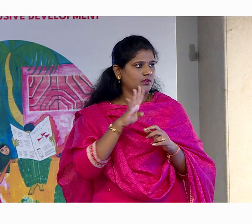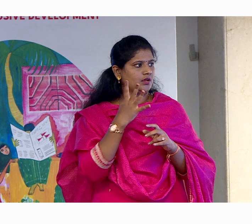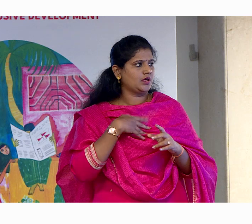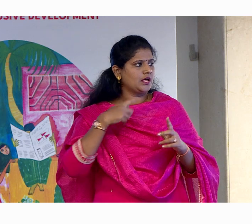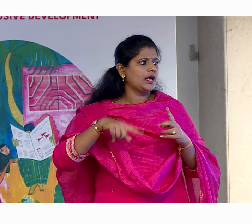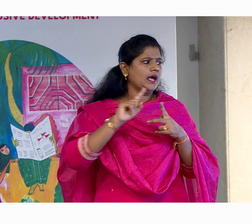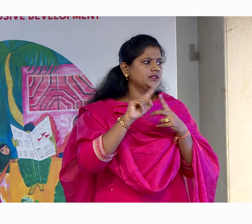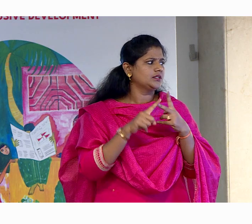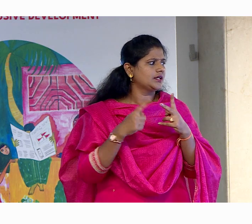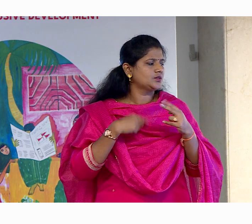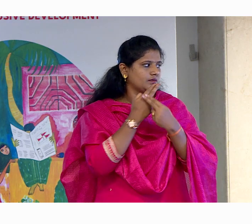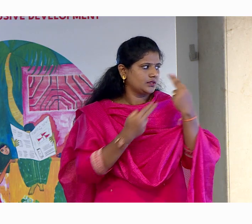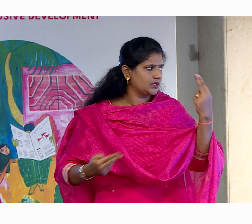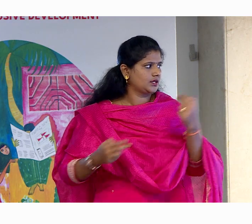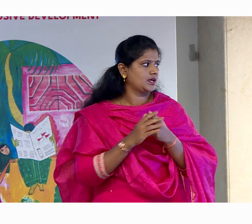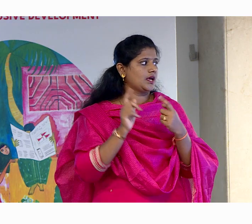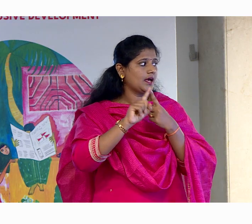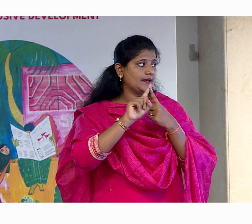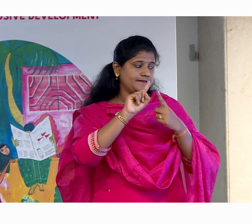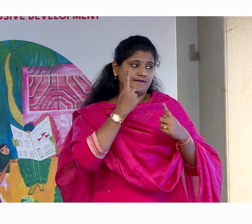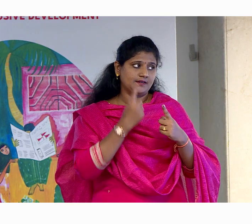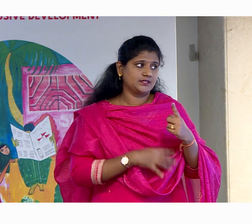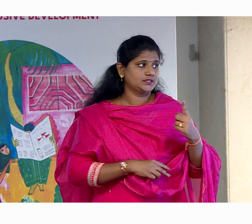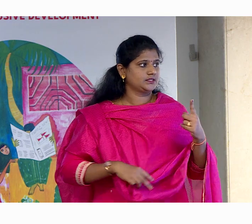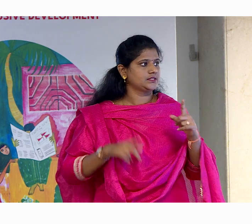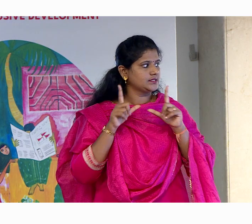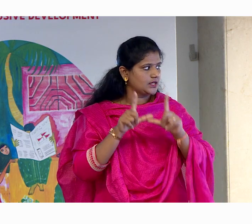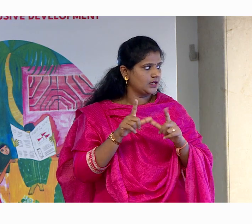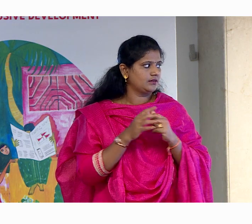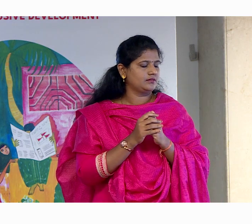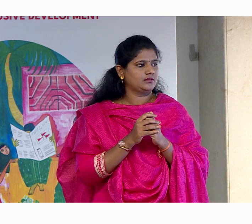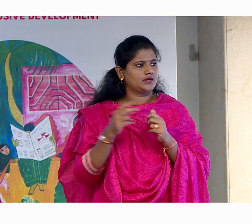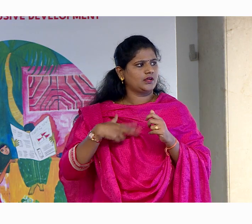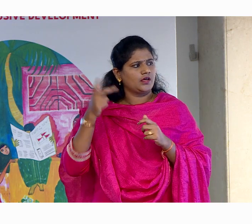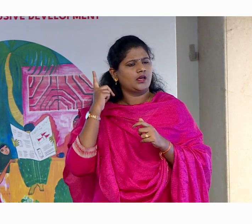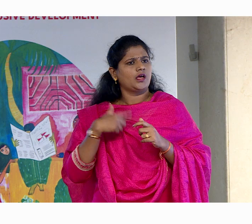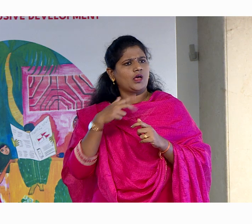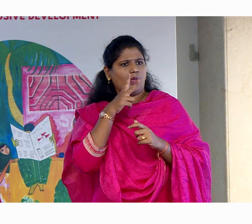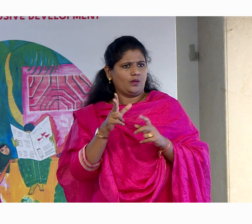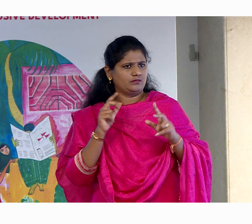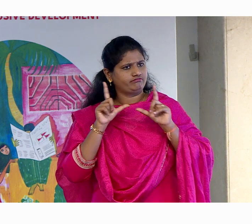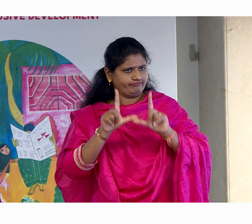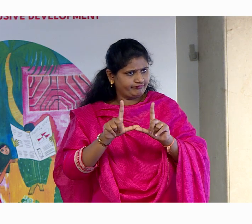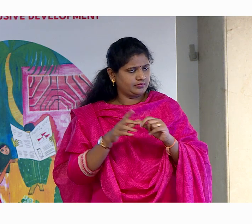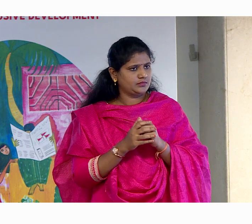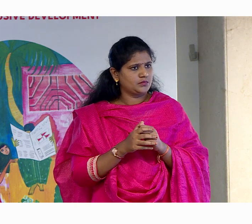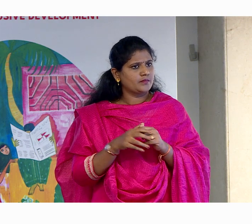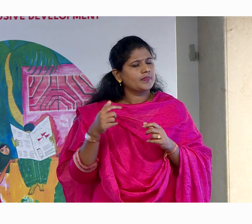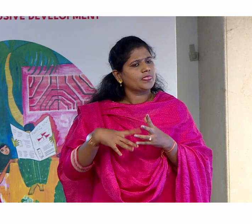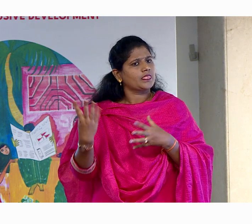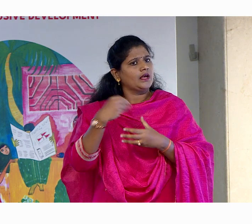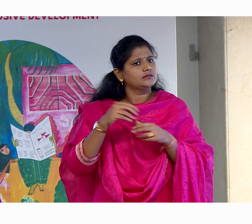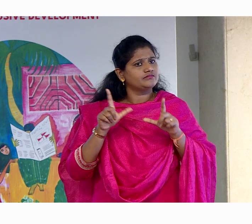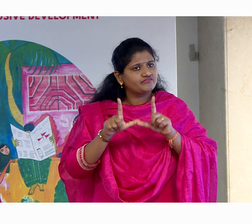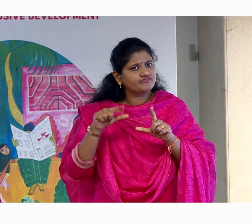of them in a minute. So it starts off at the top with evidence, ensuring that evidence that